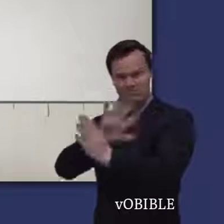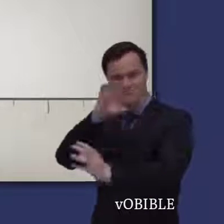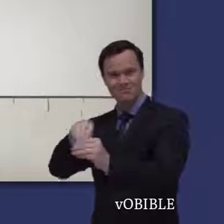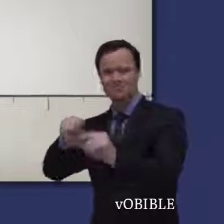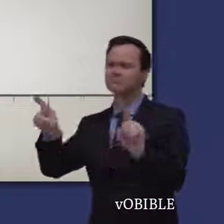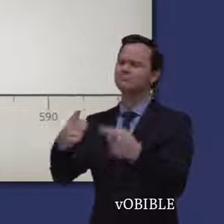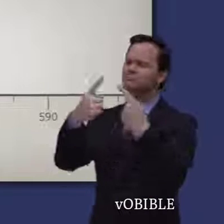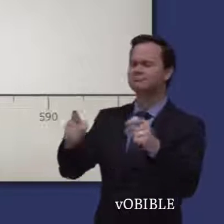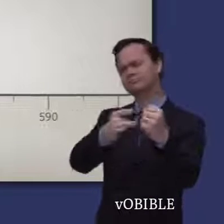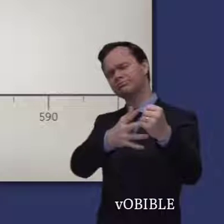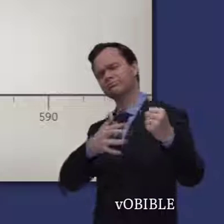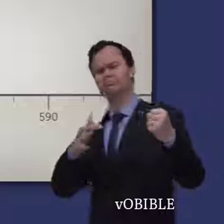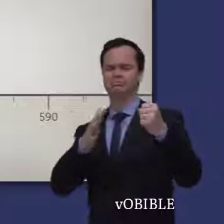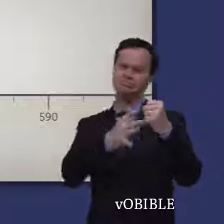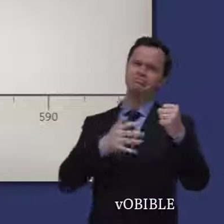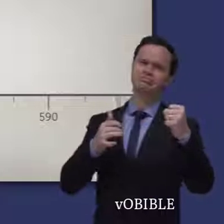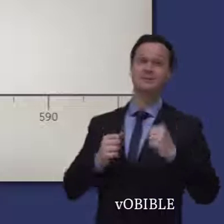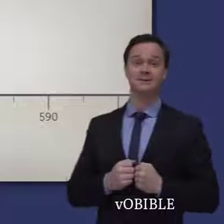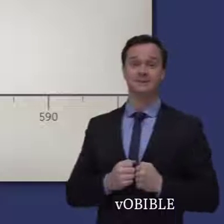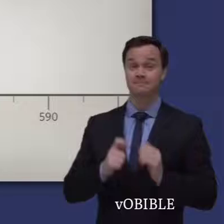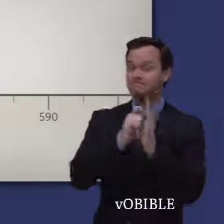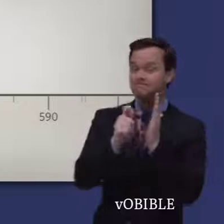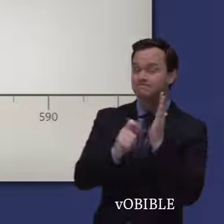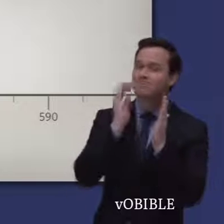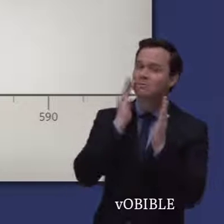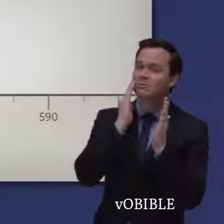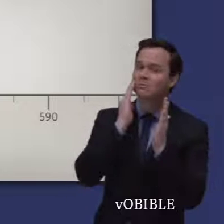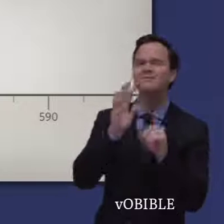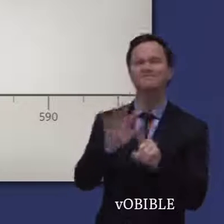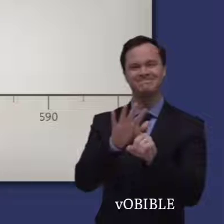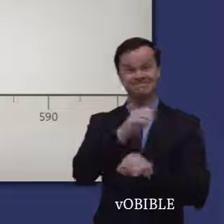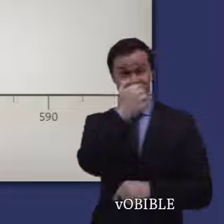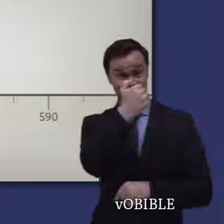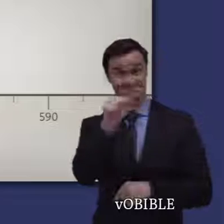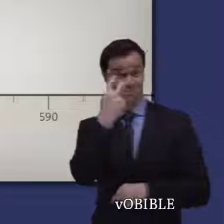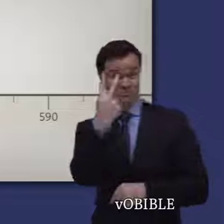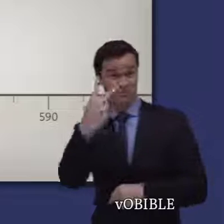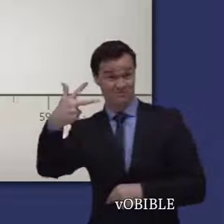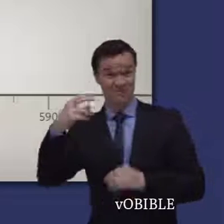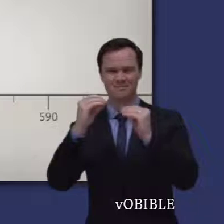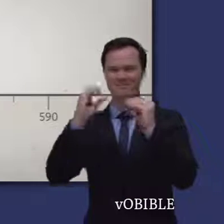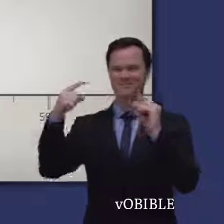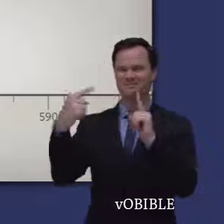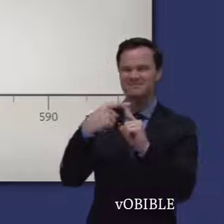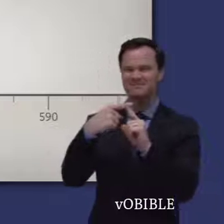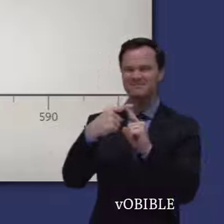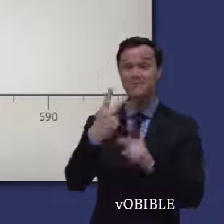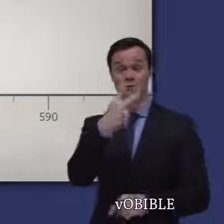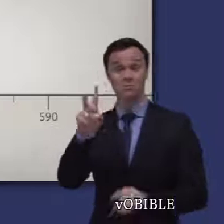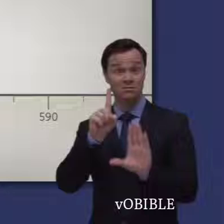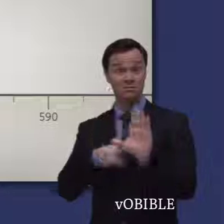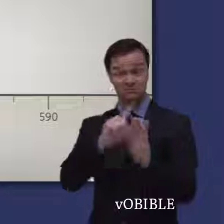He wrote the book bearing his name about 628 BCE, some 20 years before the destruction